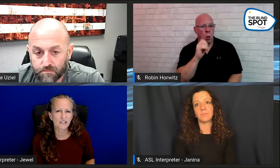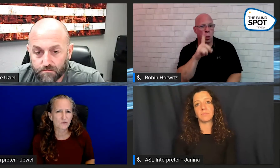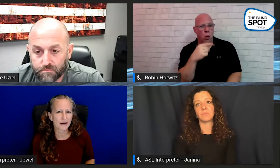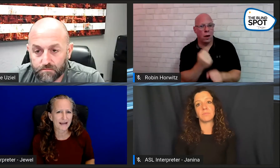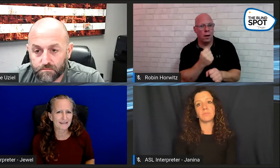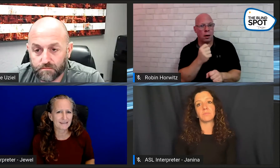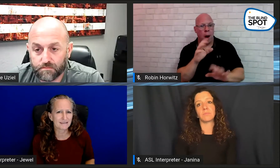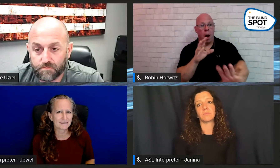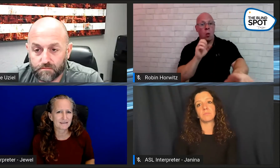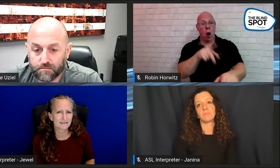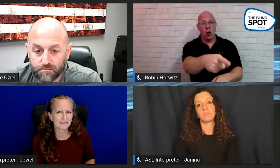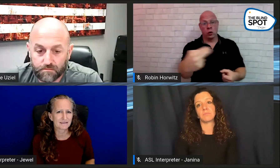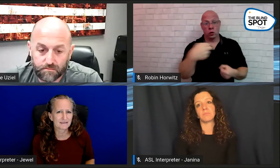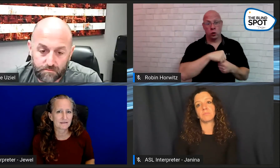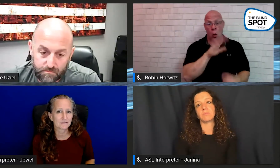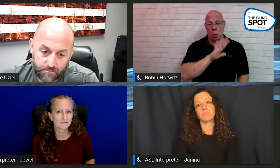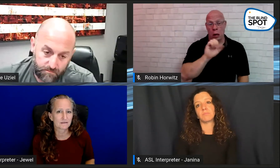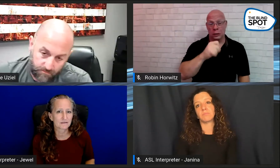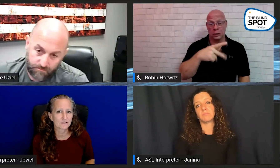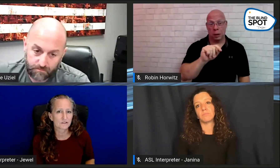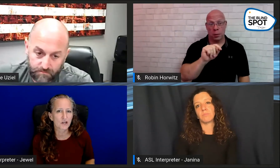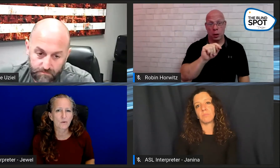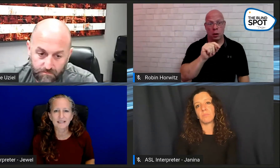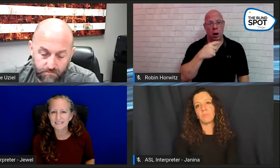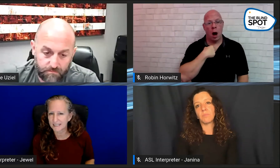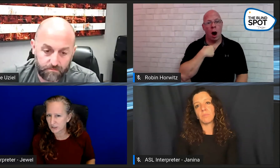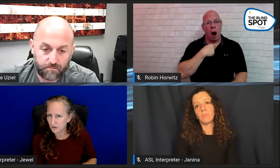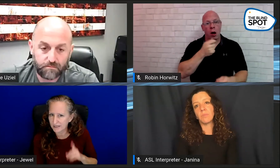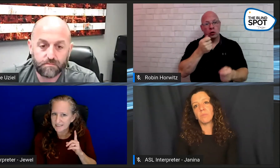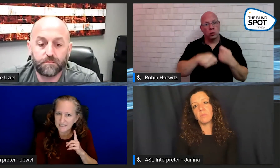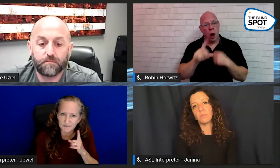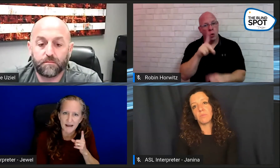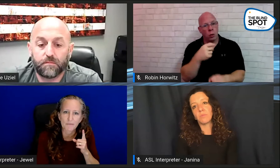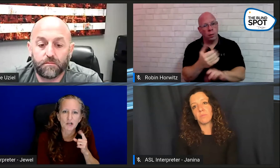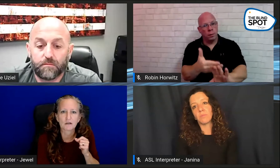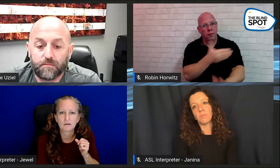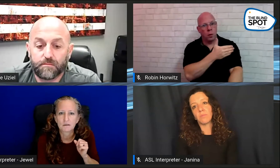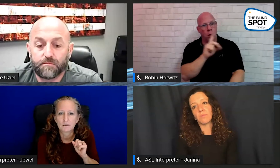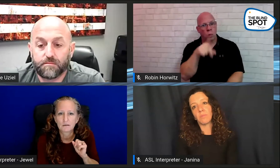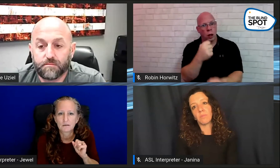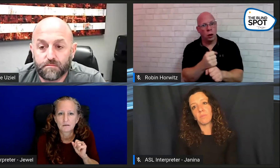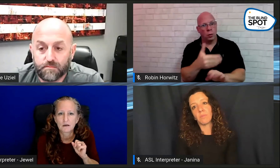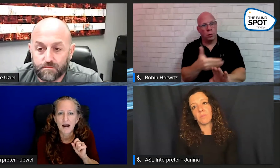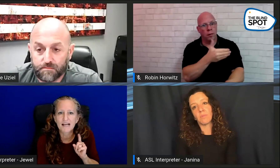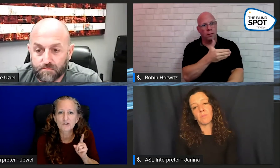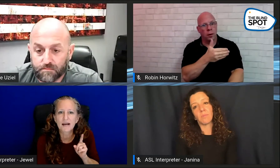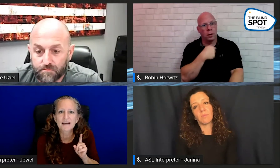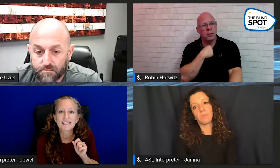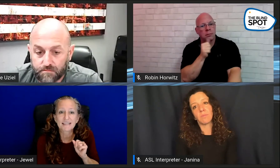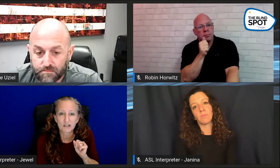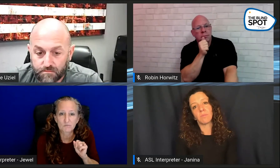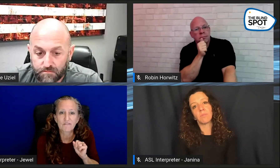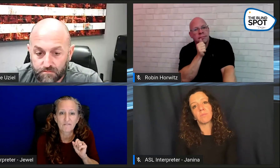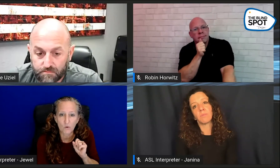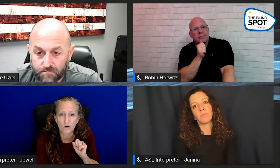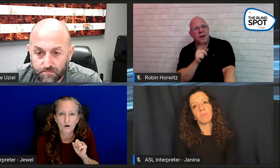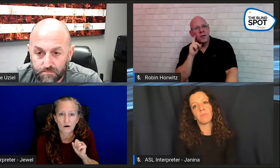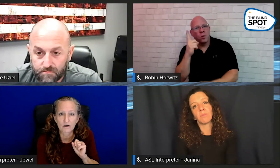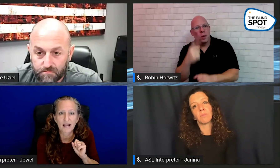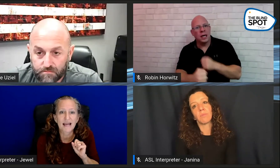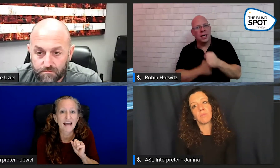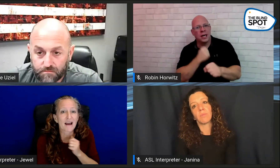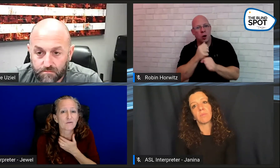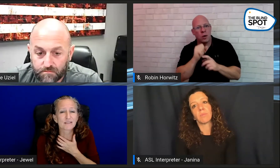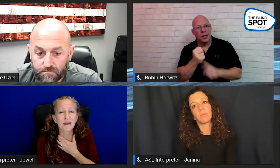So I trade. So let's see, you joined in September. I traded a year